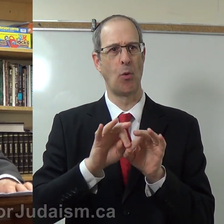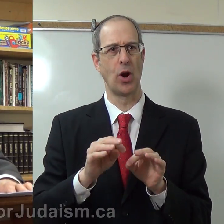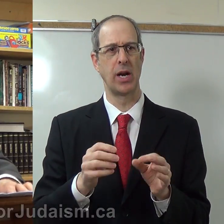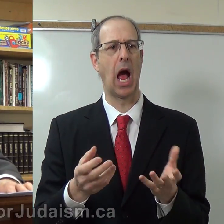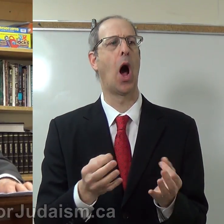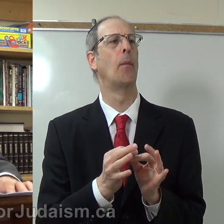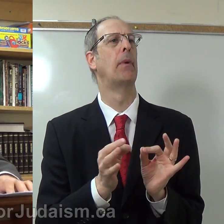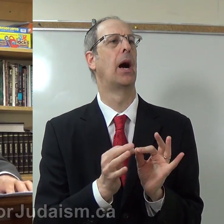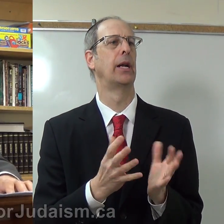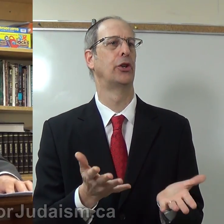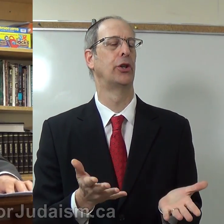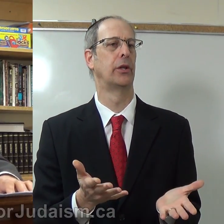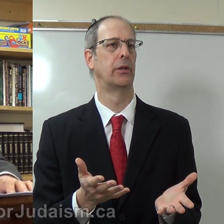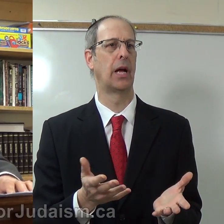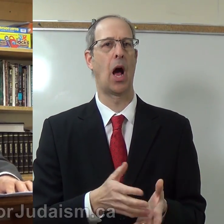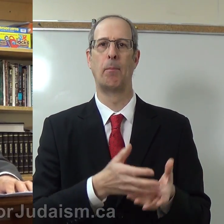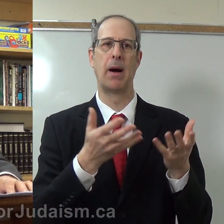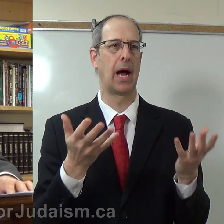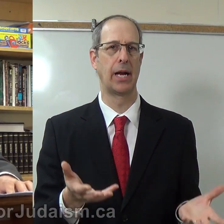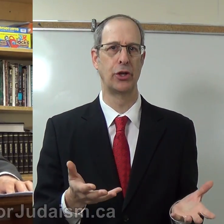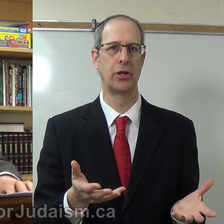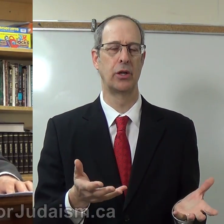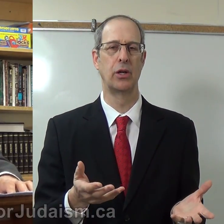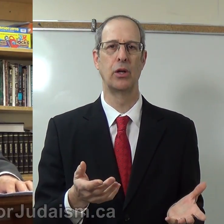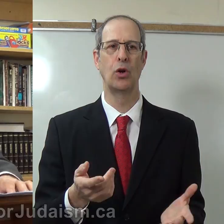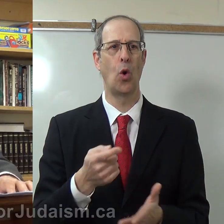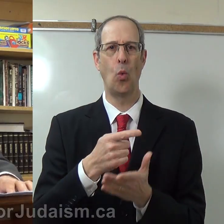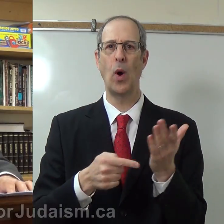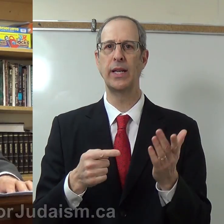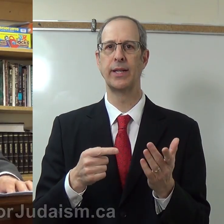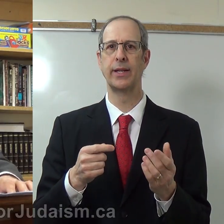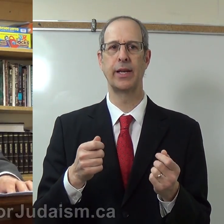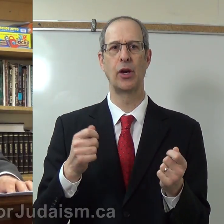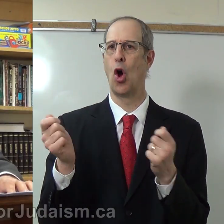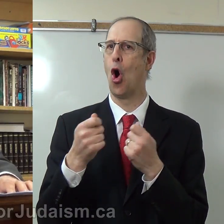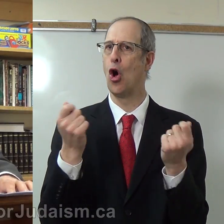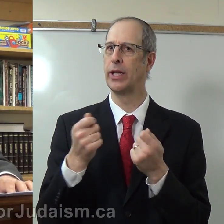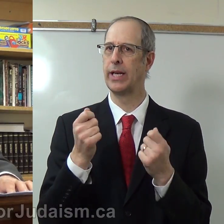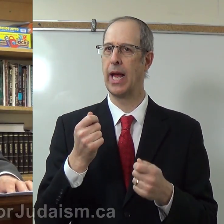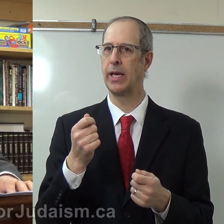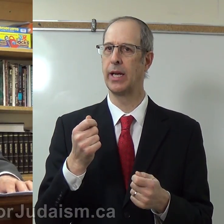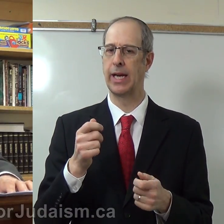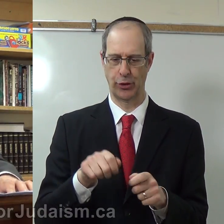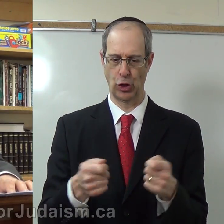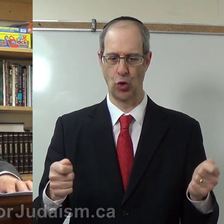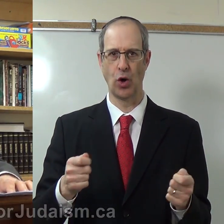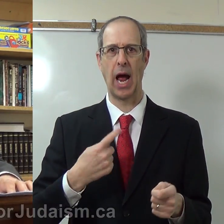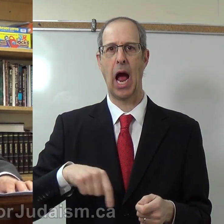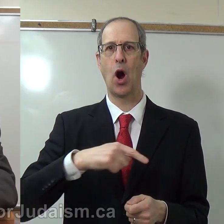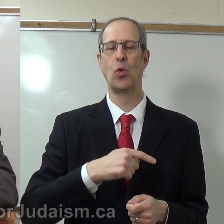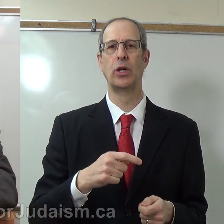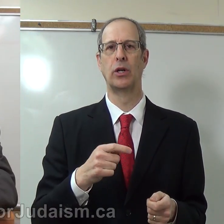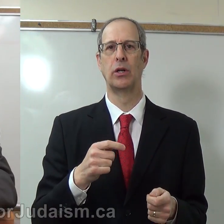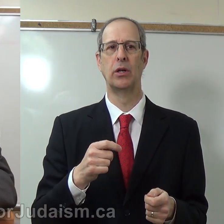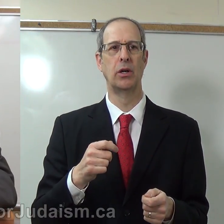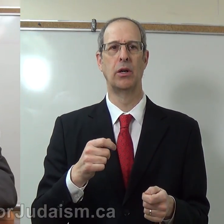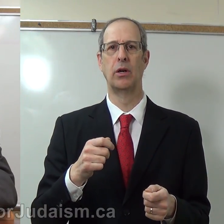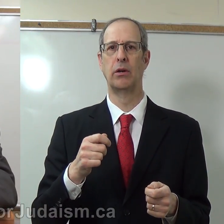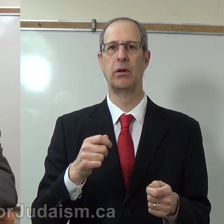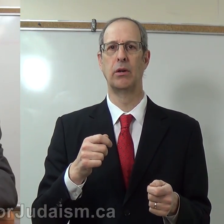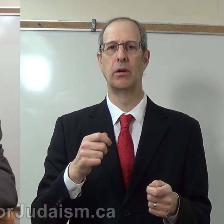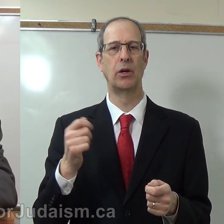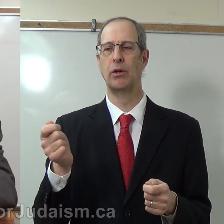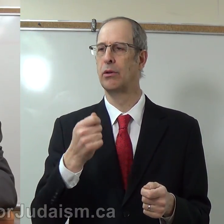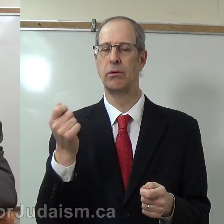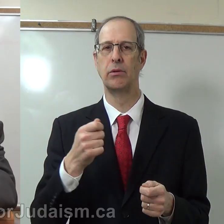And that's why what is the holiday in the Torah what is our holiday that's the happiest holiday